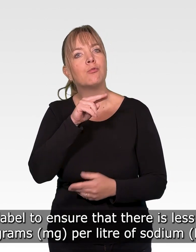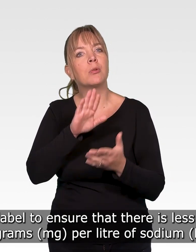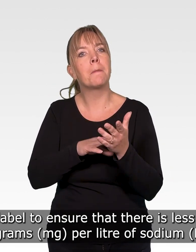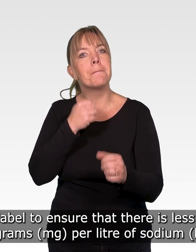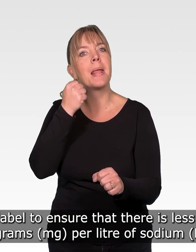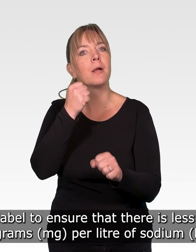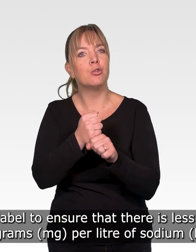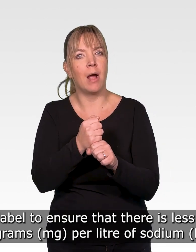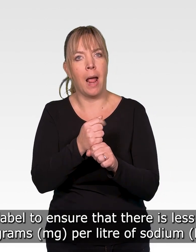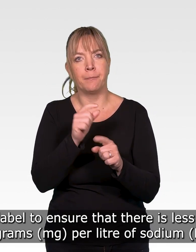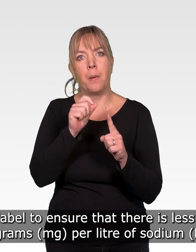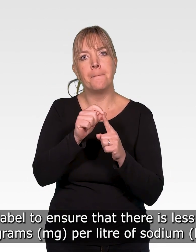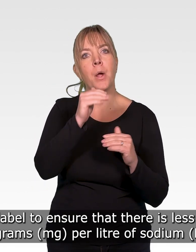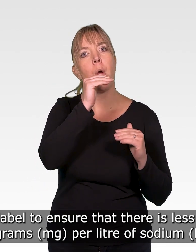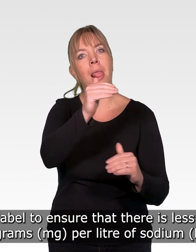Na.